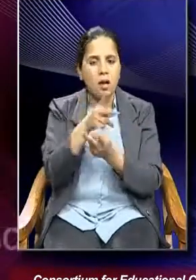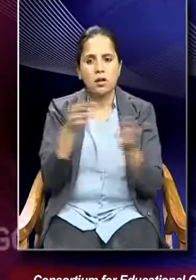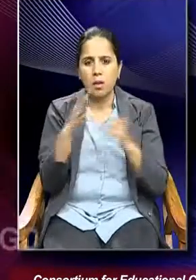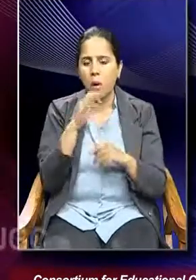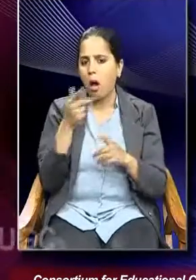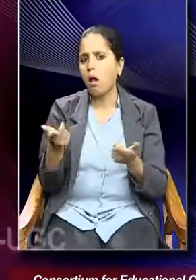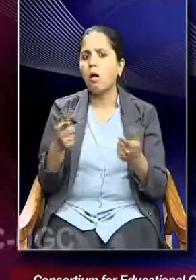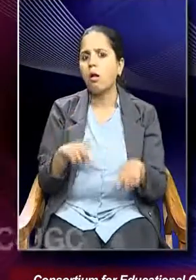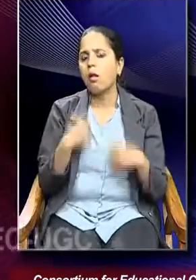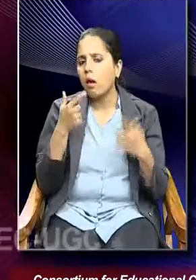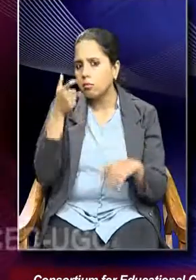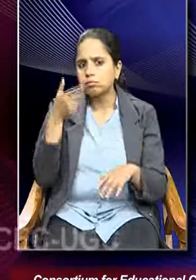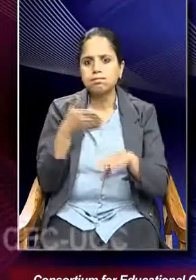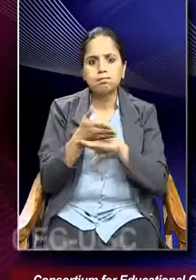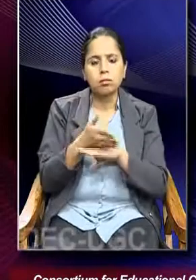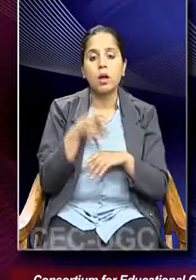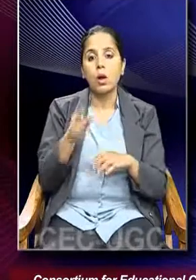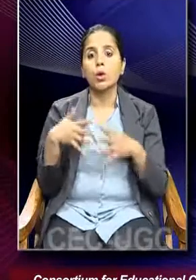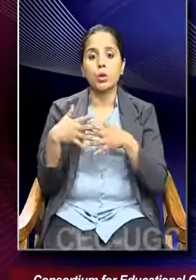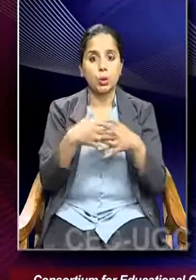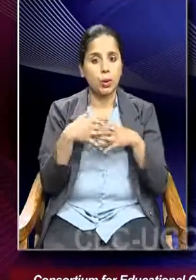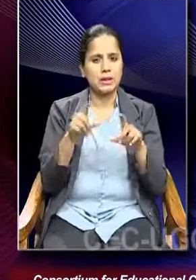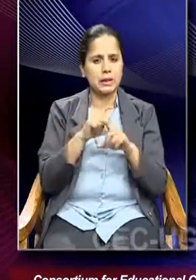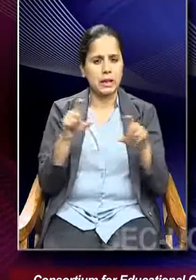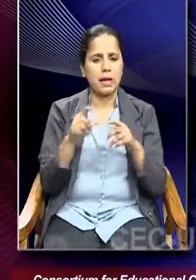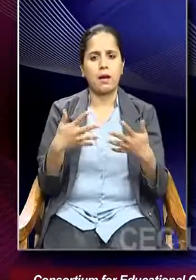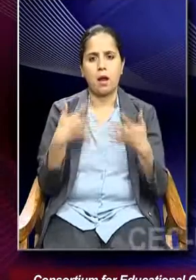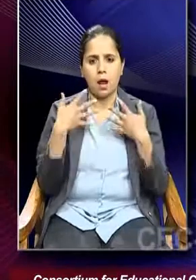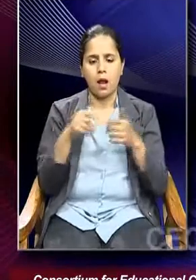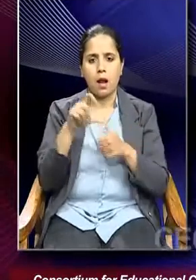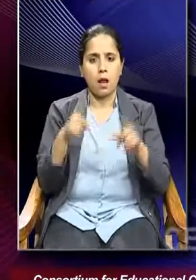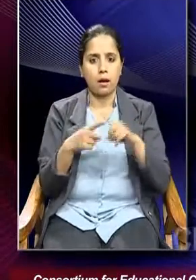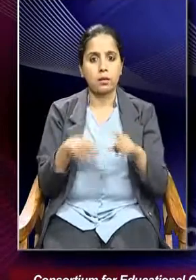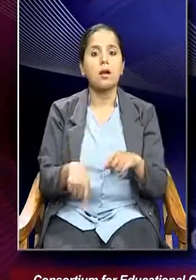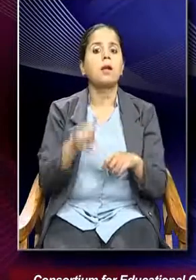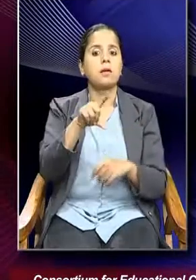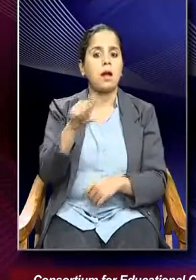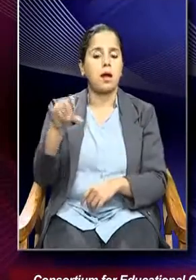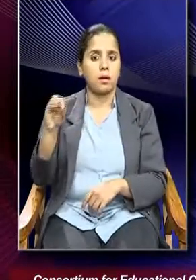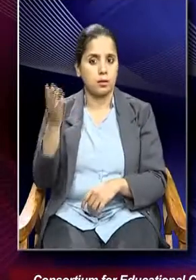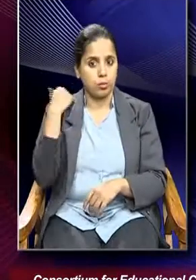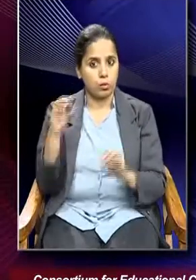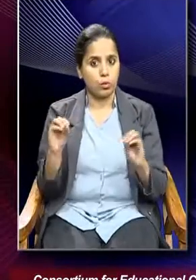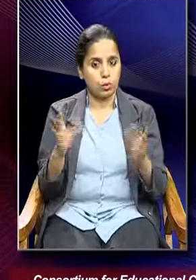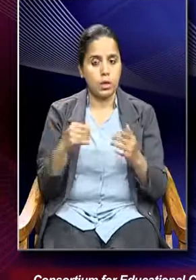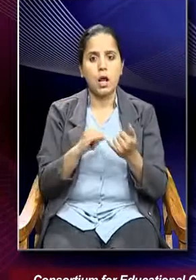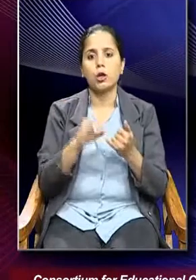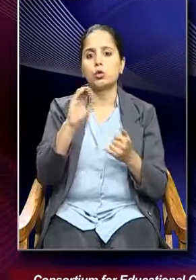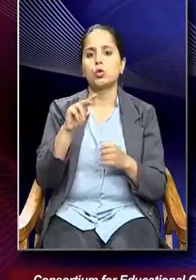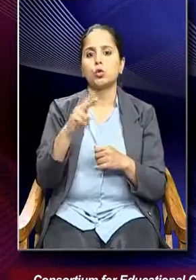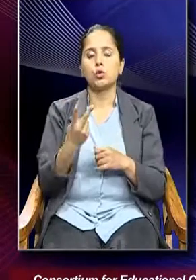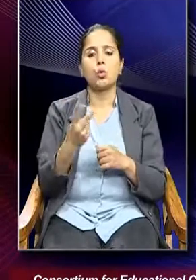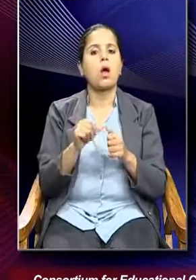Consequently, US Clean Air Act Amendment of 1990 launched SO2